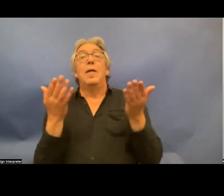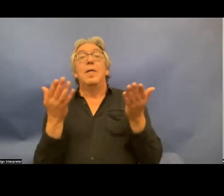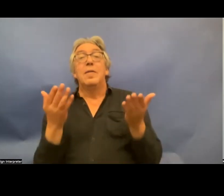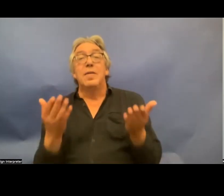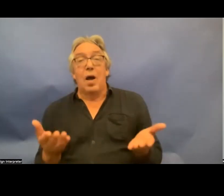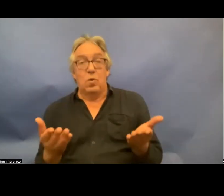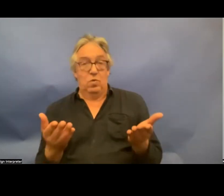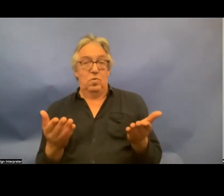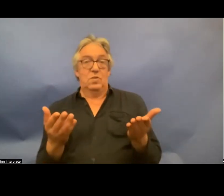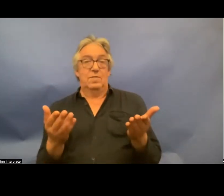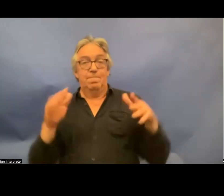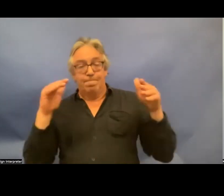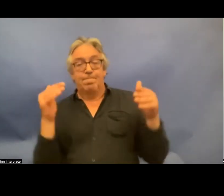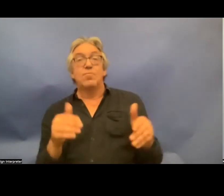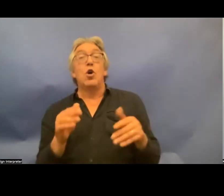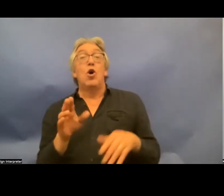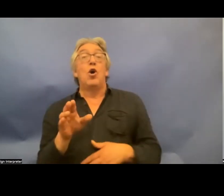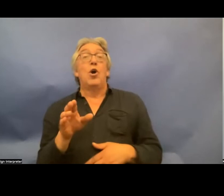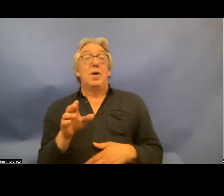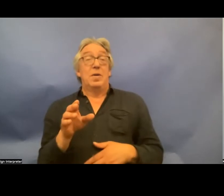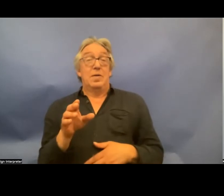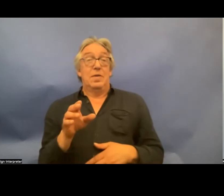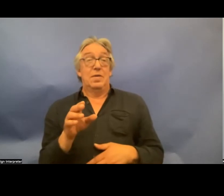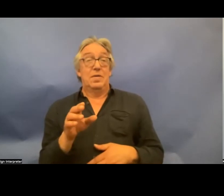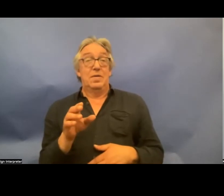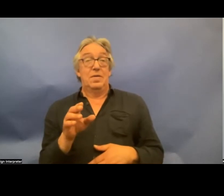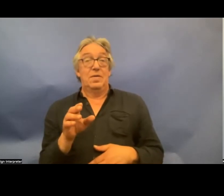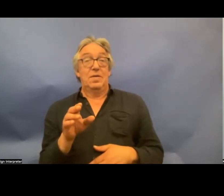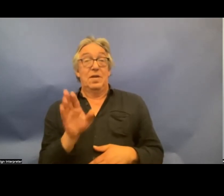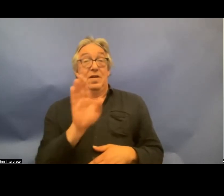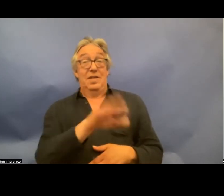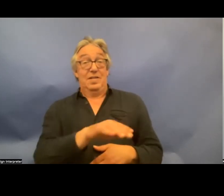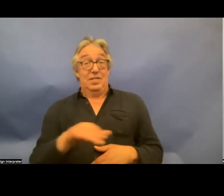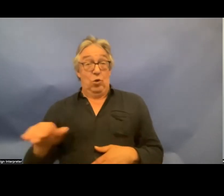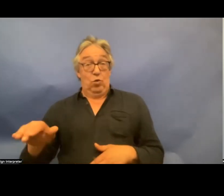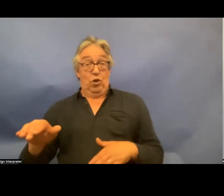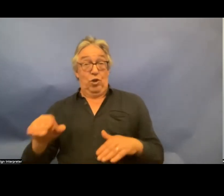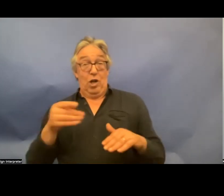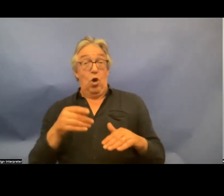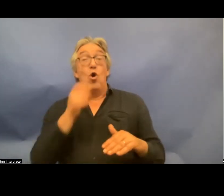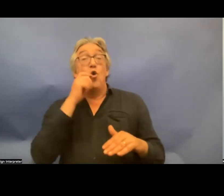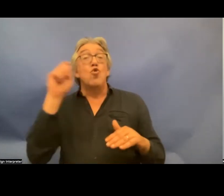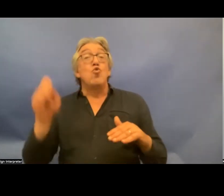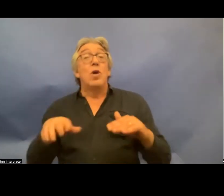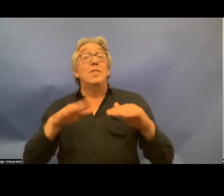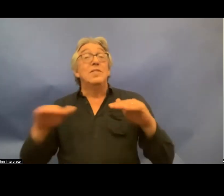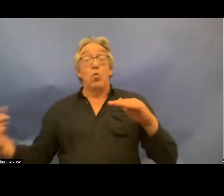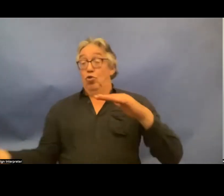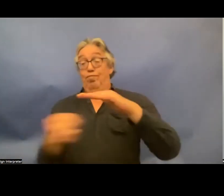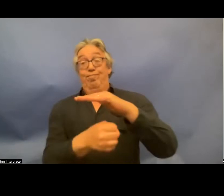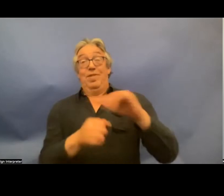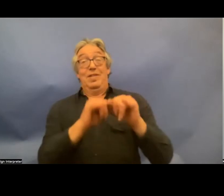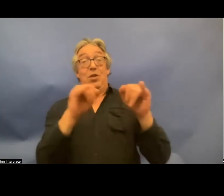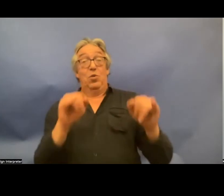institutions. There is no clear awareness and still the belief if it's in a